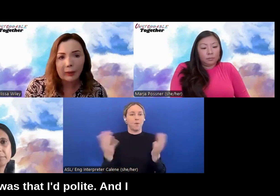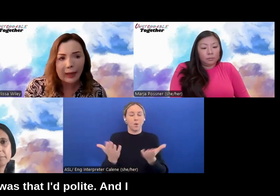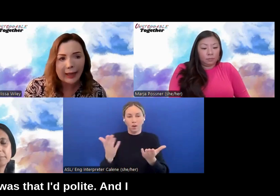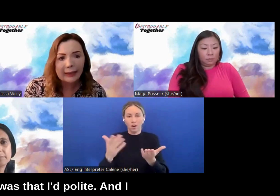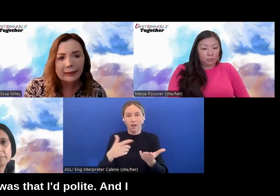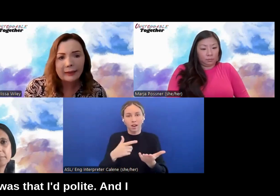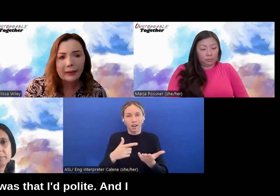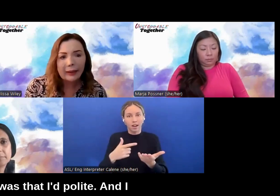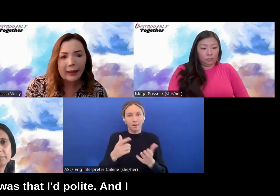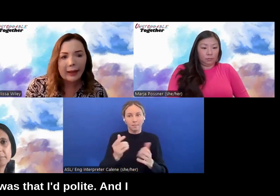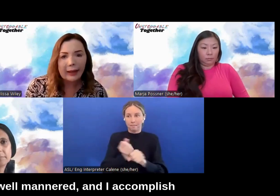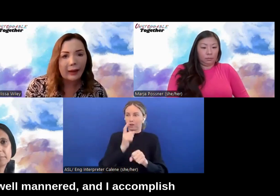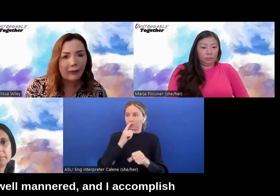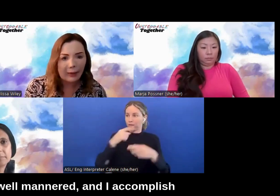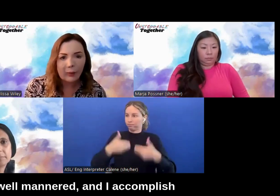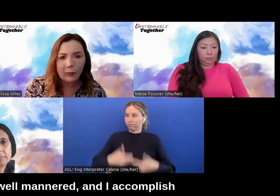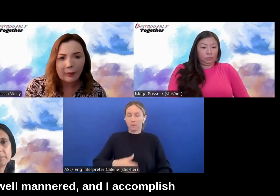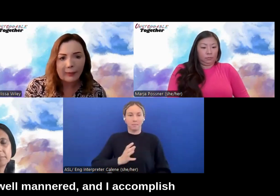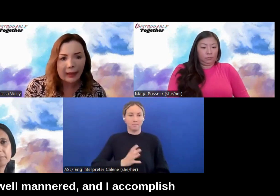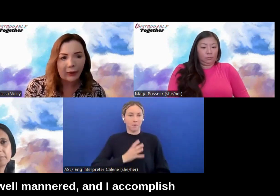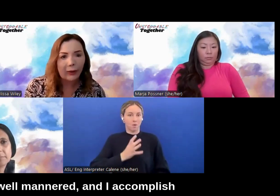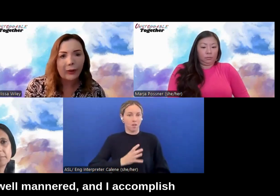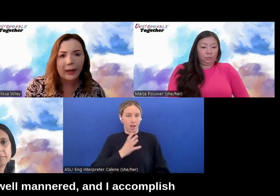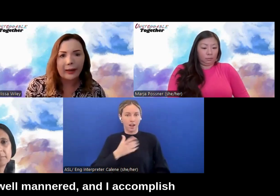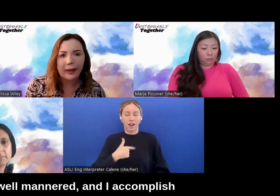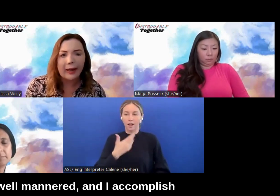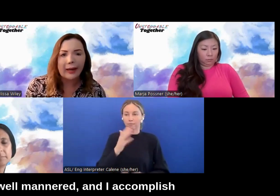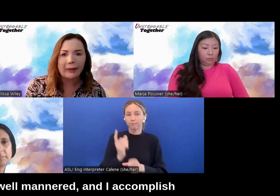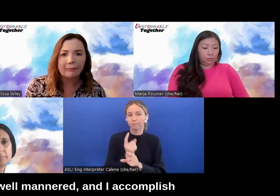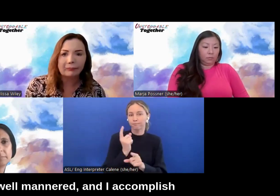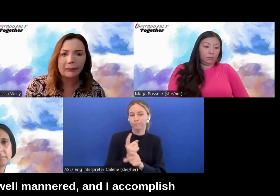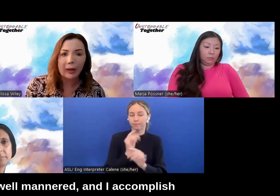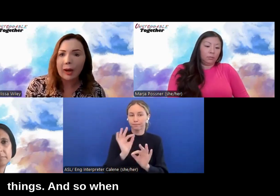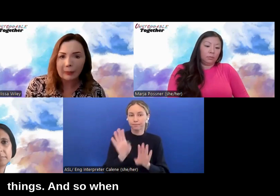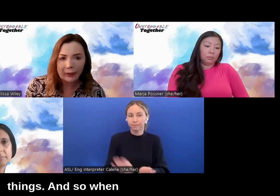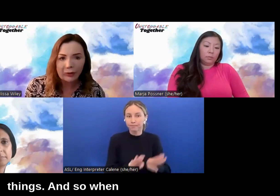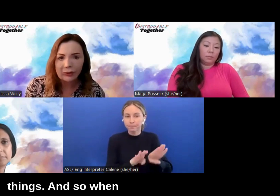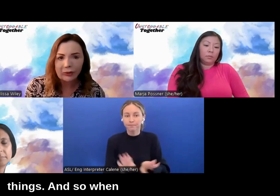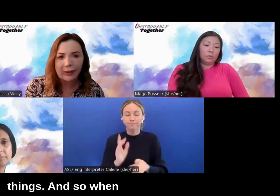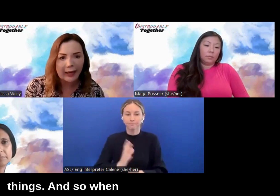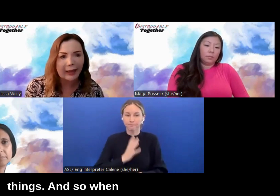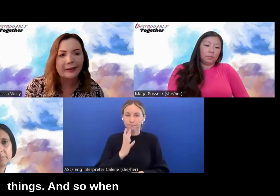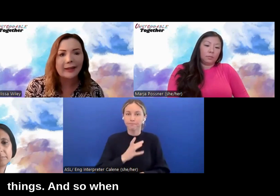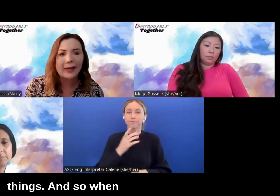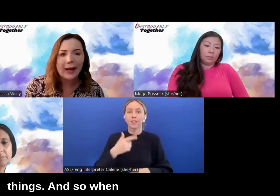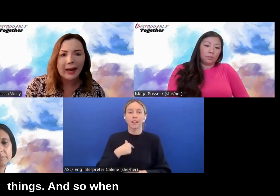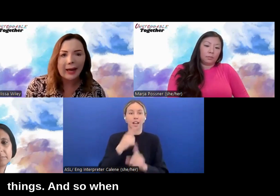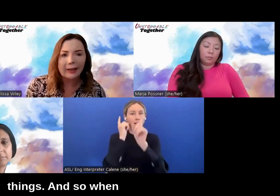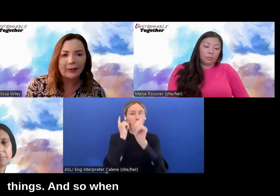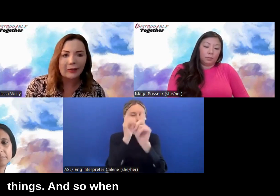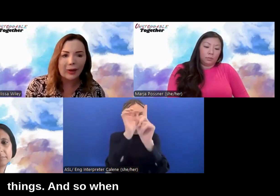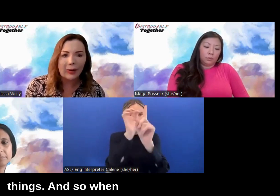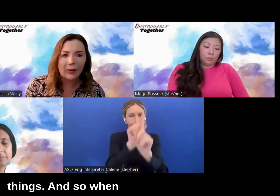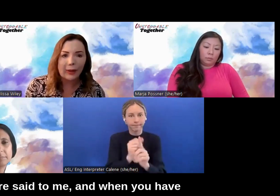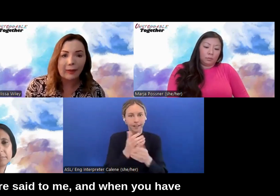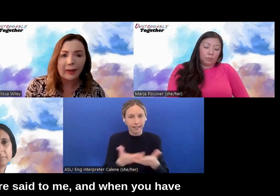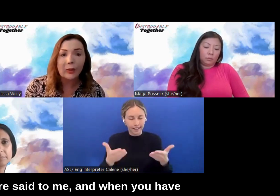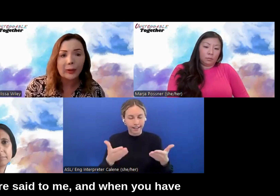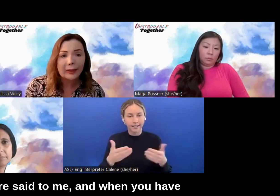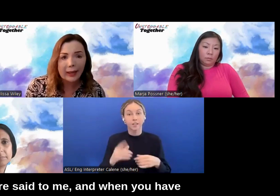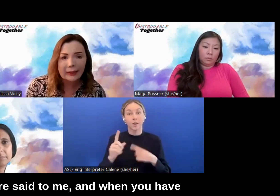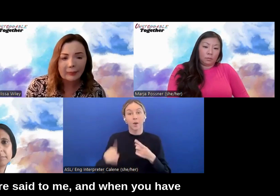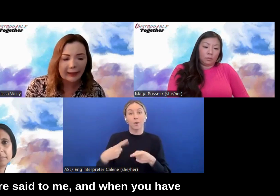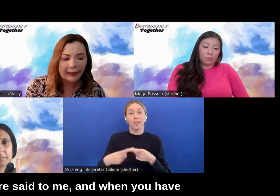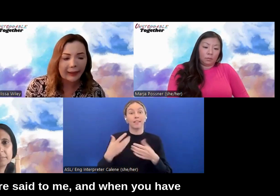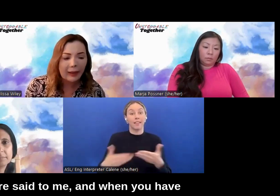be polite, and I be well-mannered, and I accomplish things. And so when things